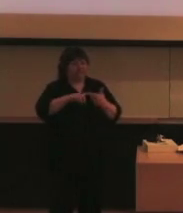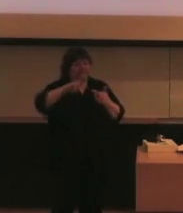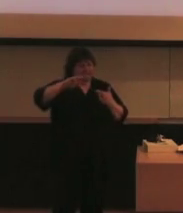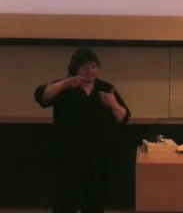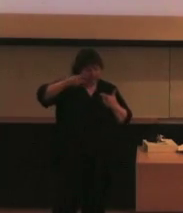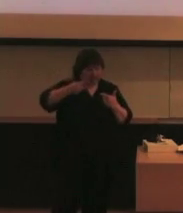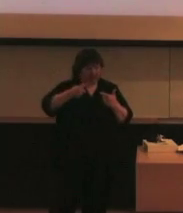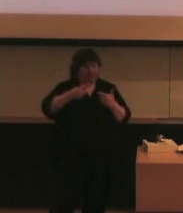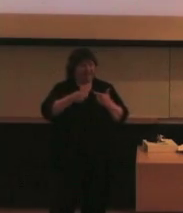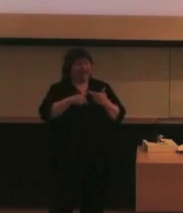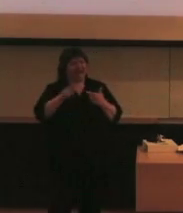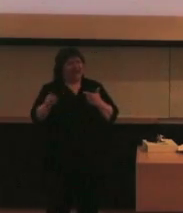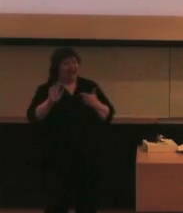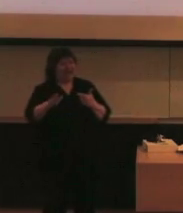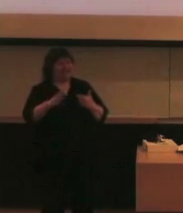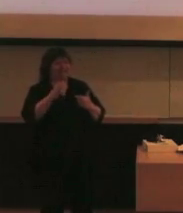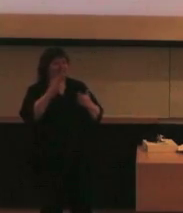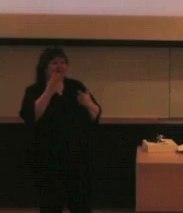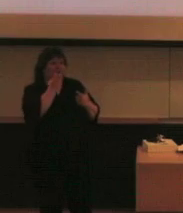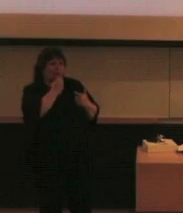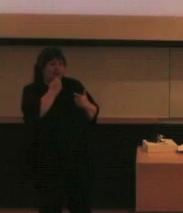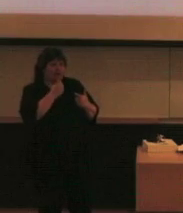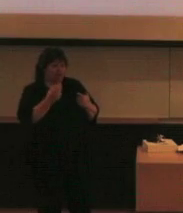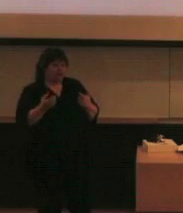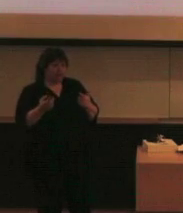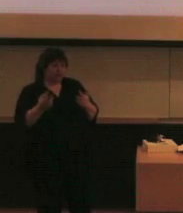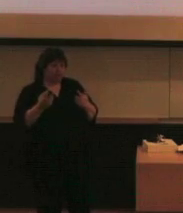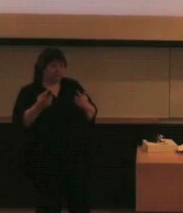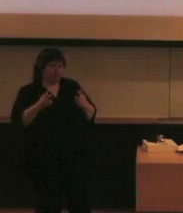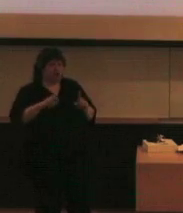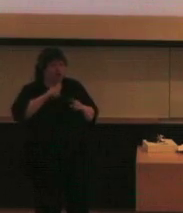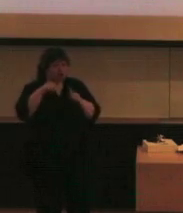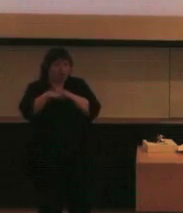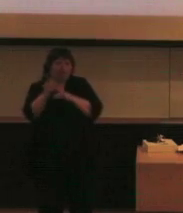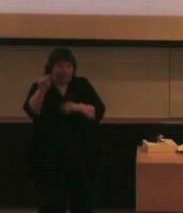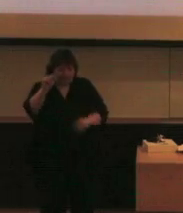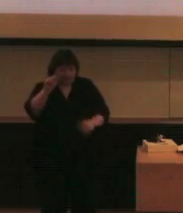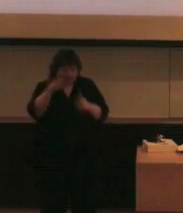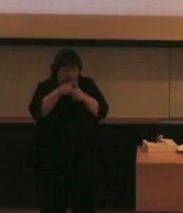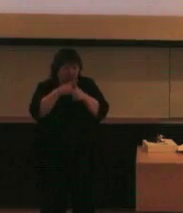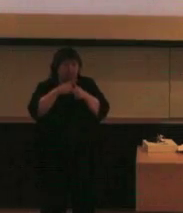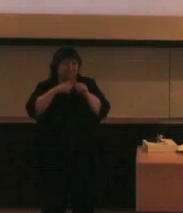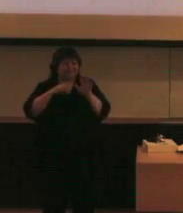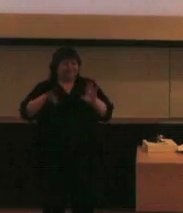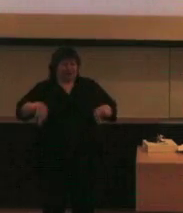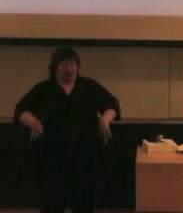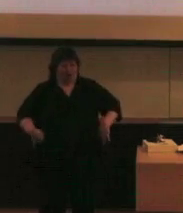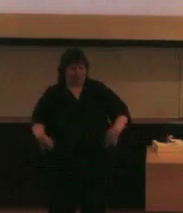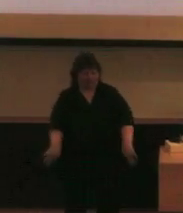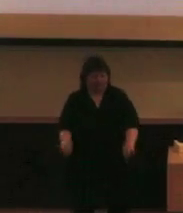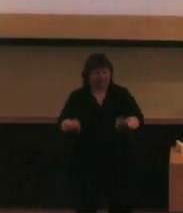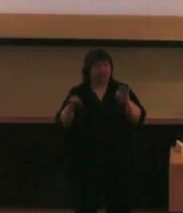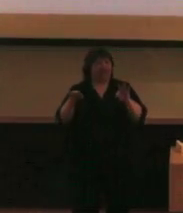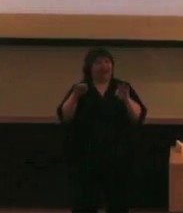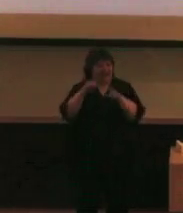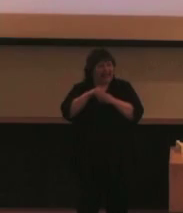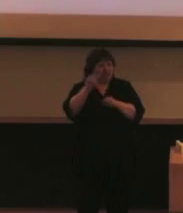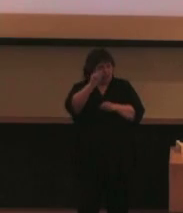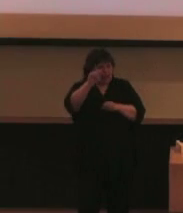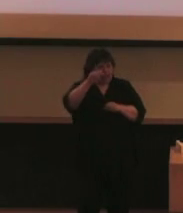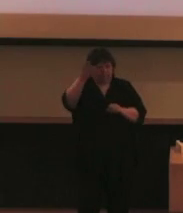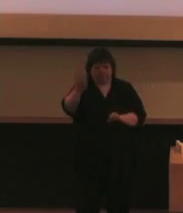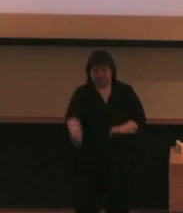actually take his underwear, actually go into the bathroom first, and then go to the toilet, and